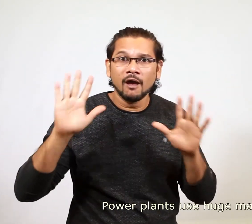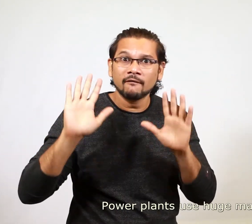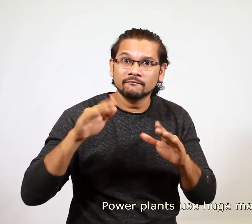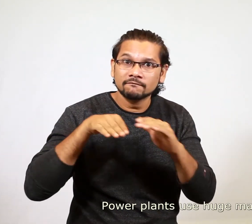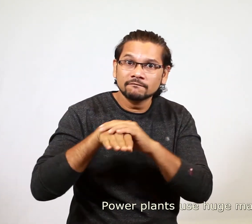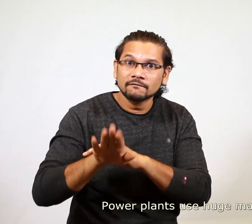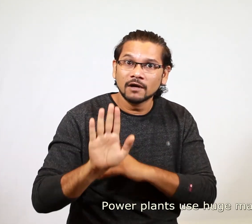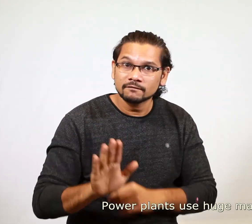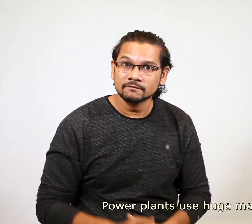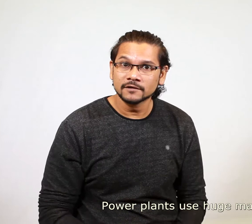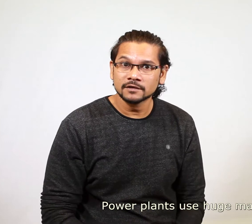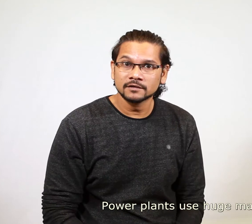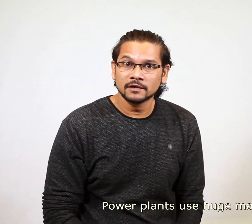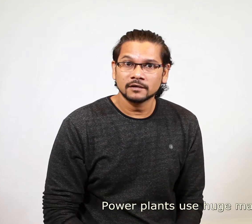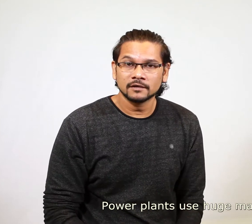Huge magnets.